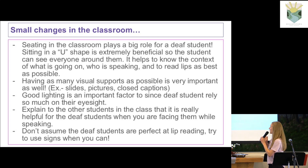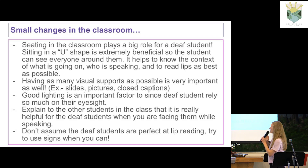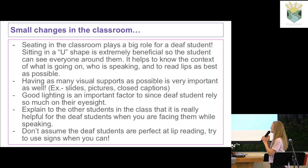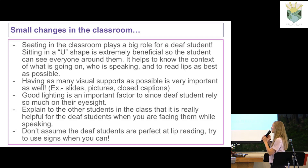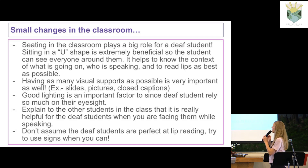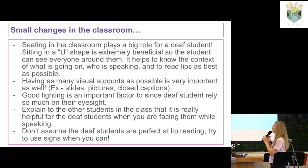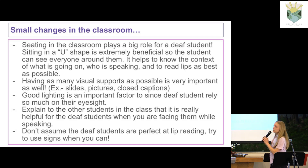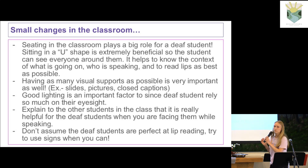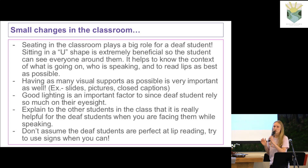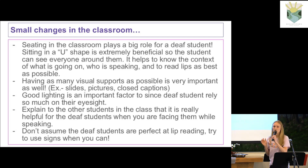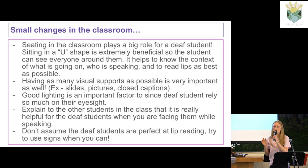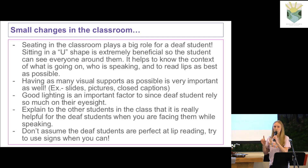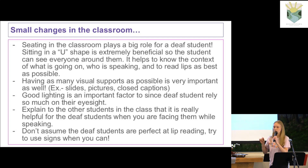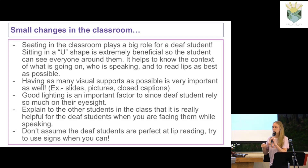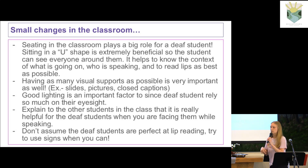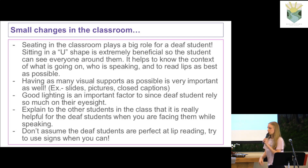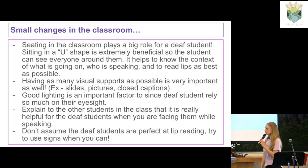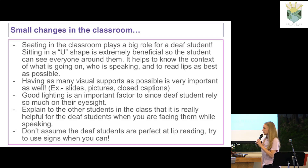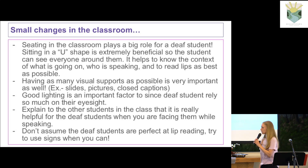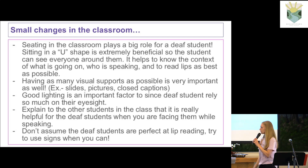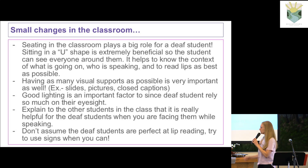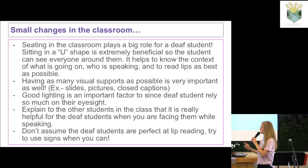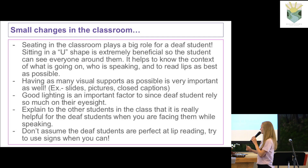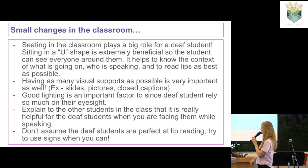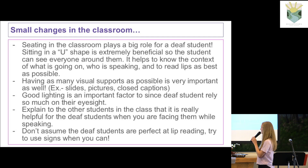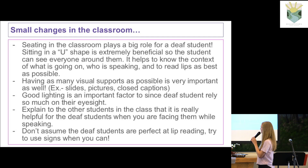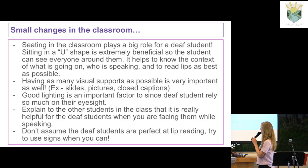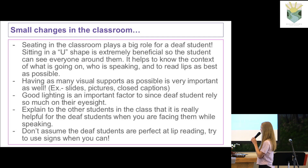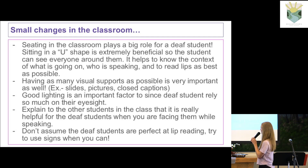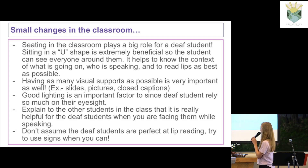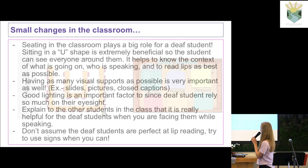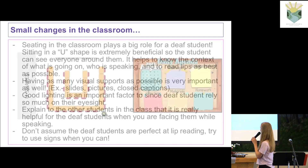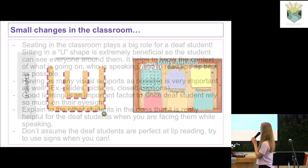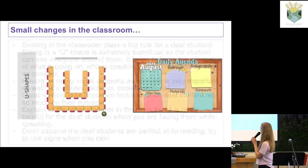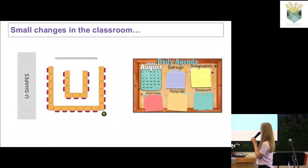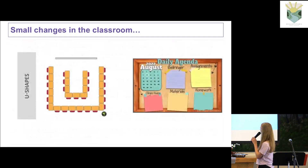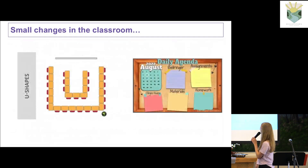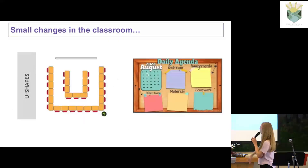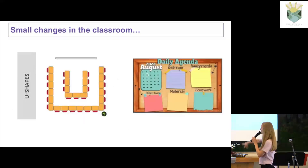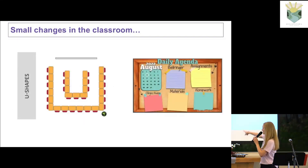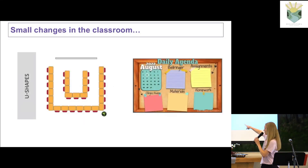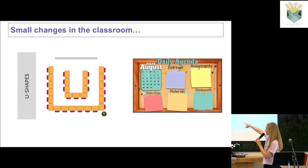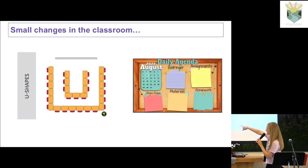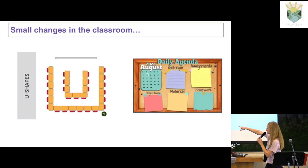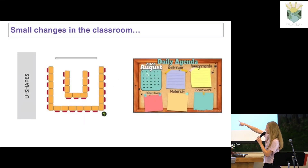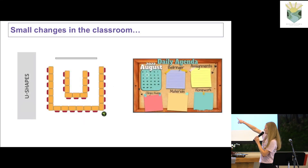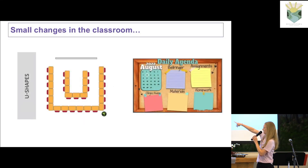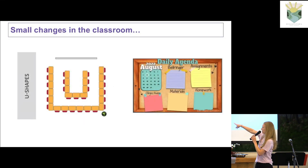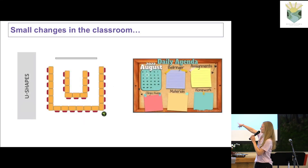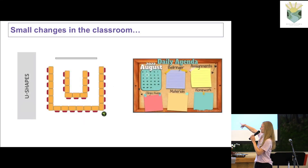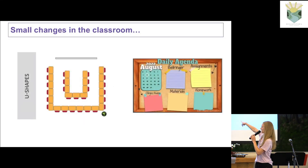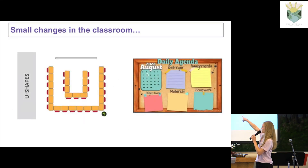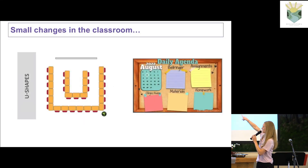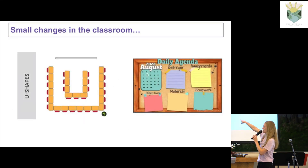Mom, I said mom. Will you do the next slide? Oh, I forgot I don't have it. So this is what I'm talking about whenever I say a U